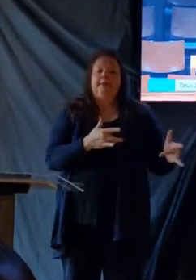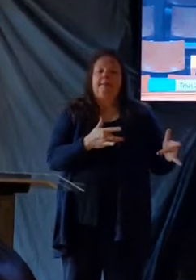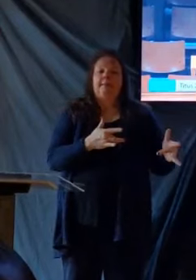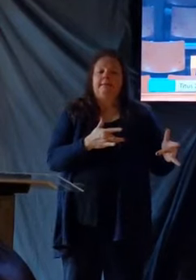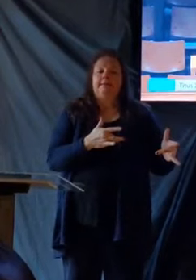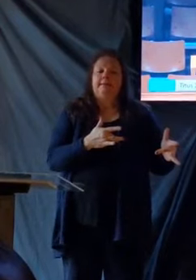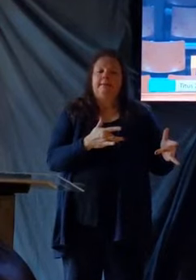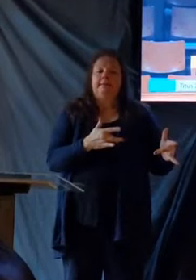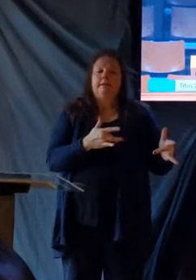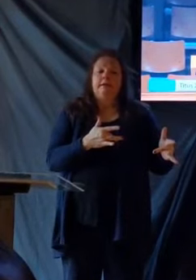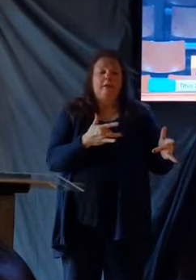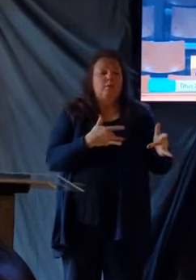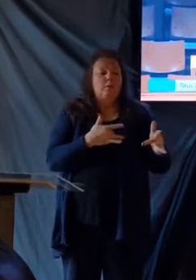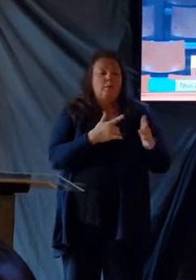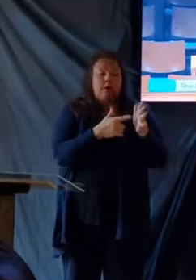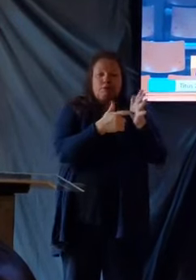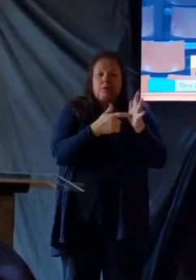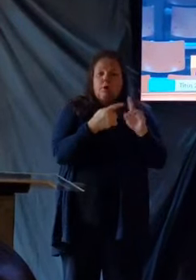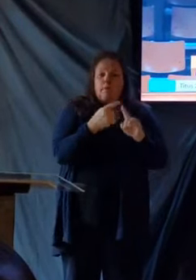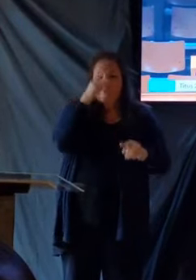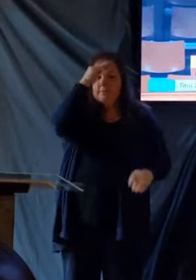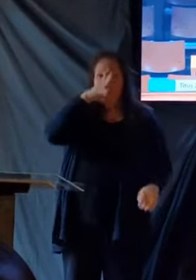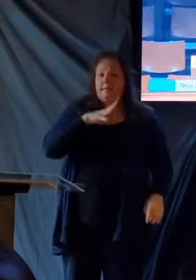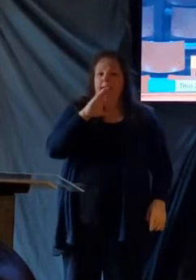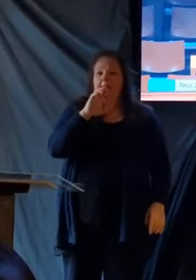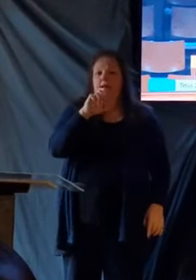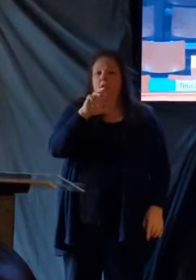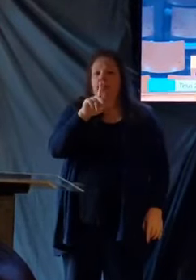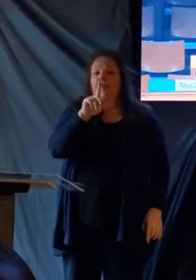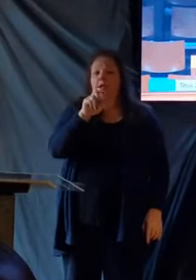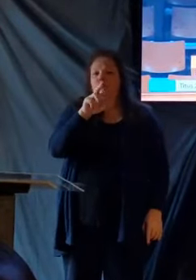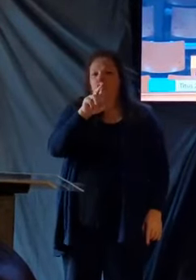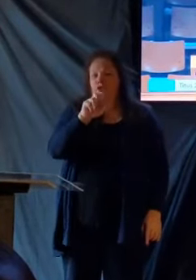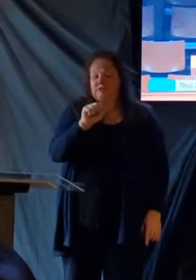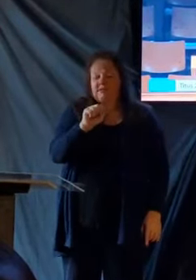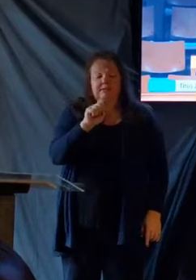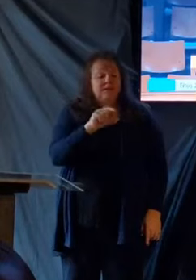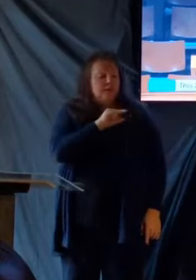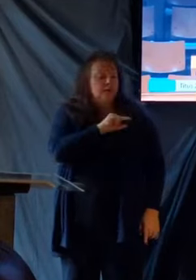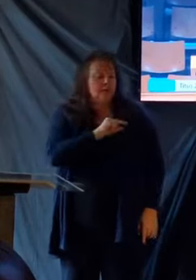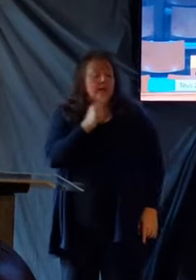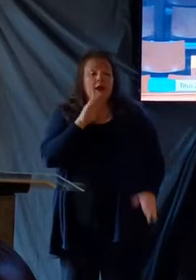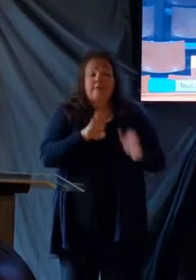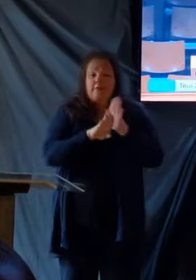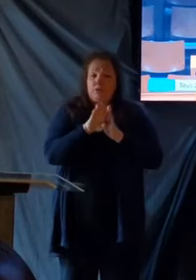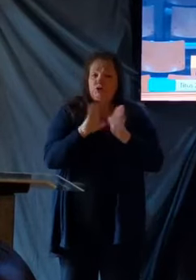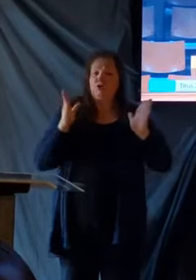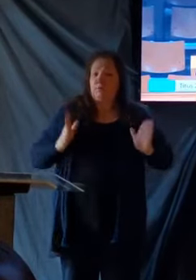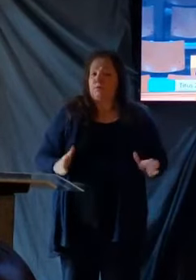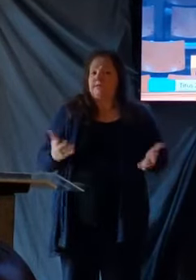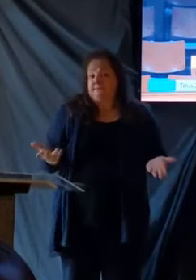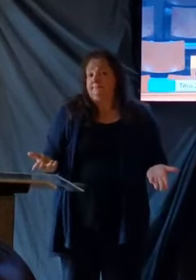characteristics go along with what are required of elders. The qualities of elders are just the qualities of a mature person.